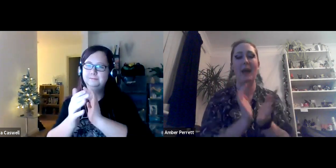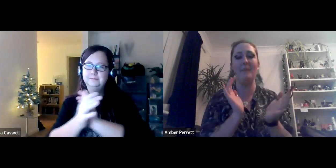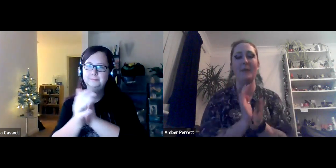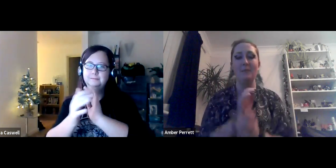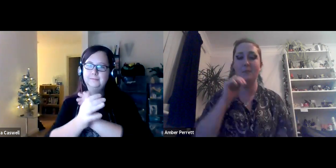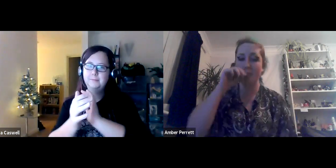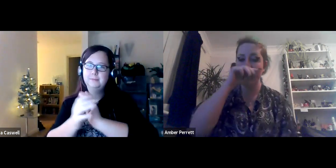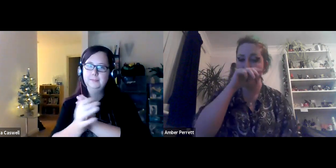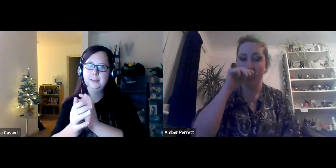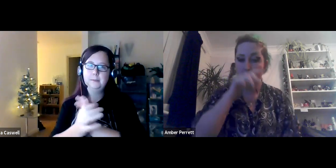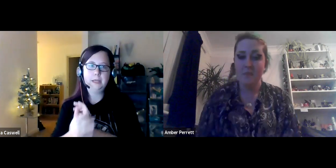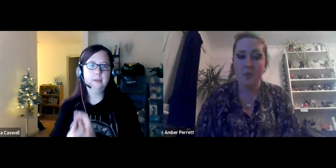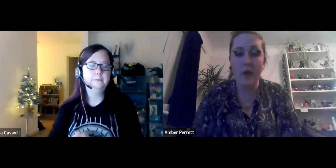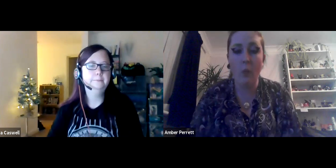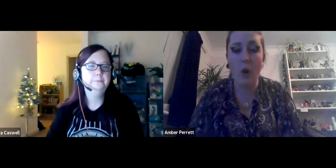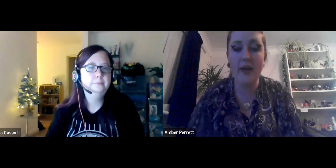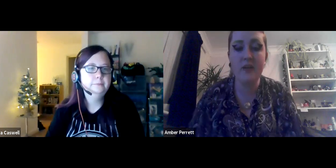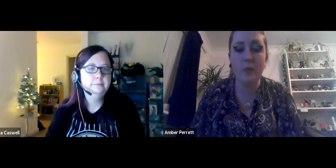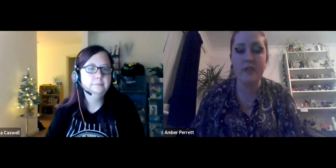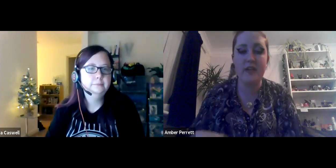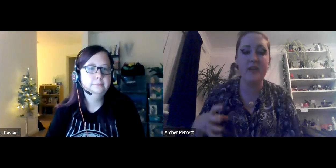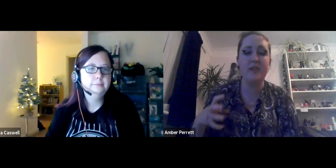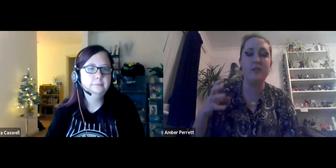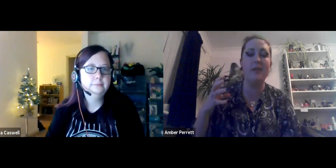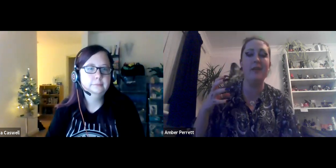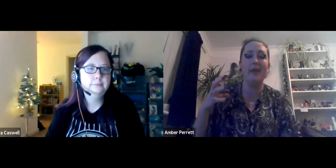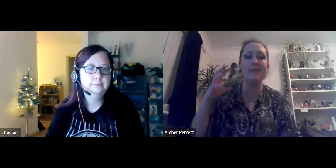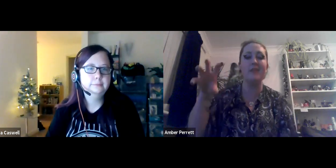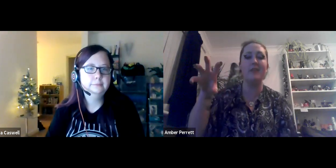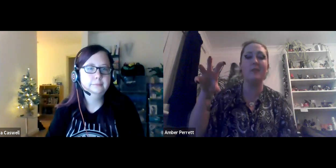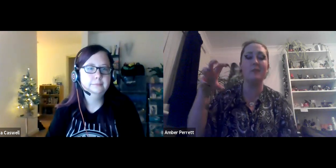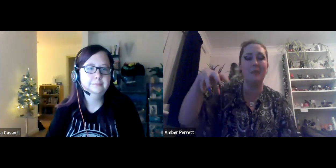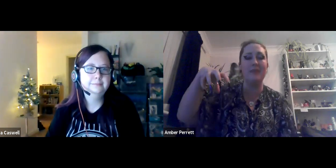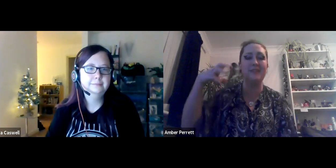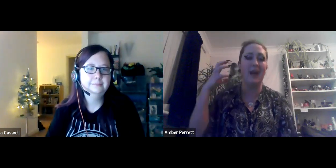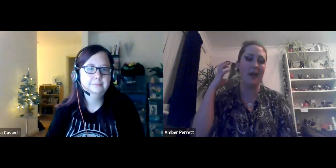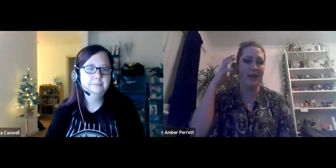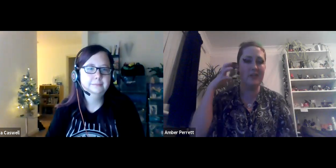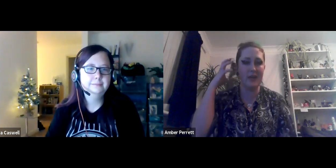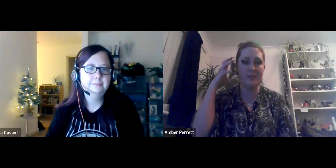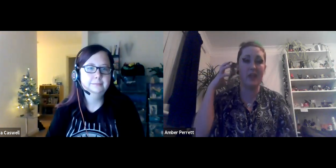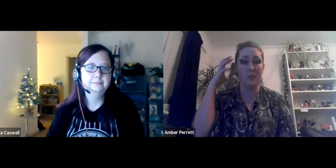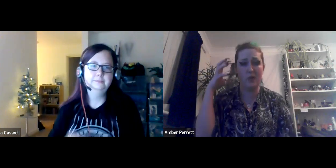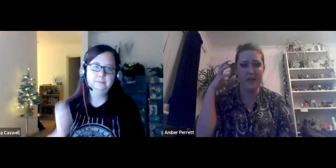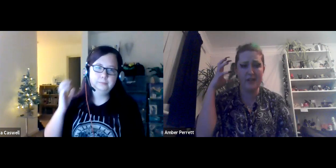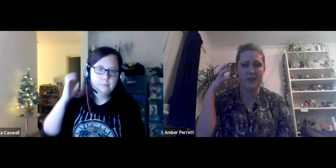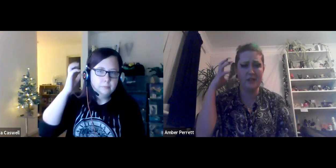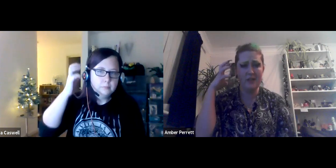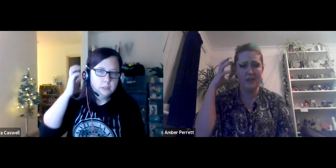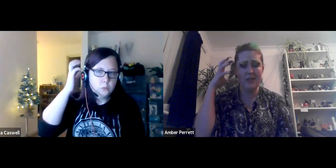Happy. We got worried, which is London, but with the town hand shape. So that's worried. I